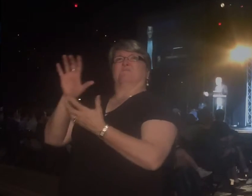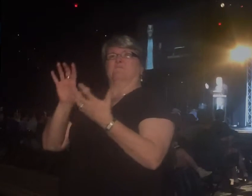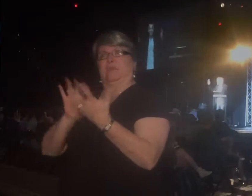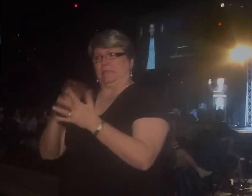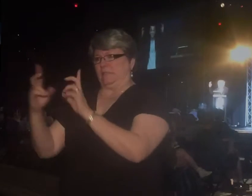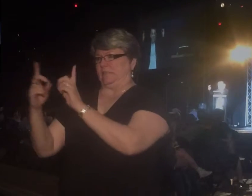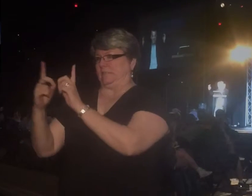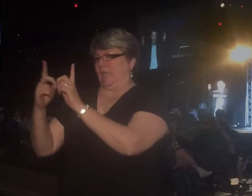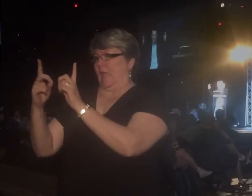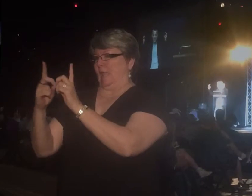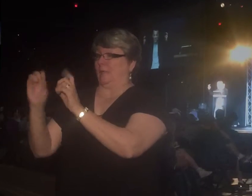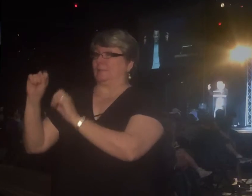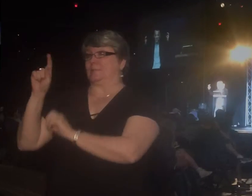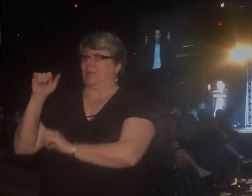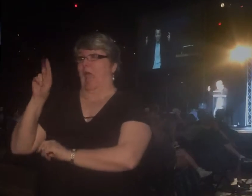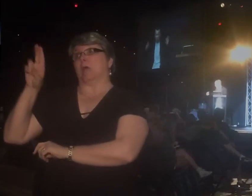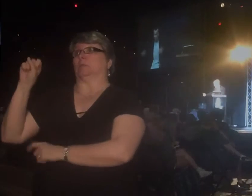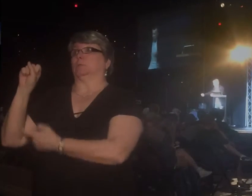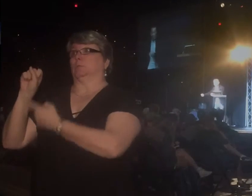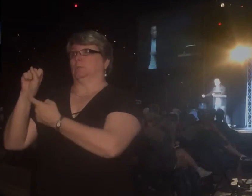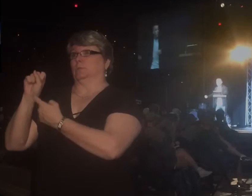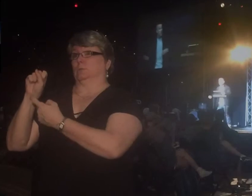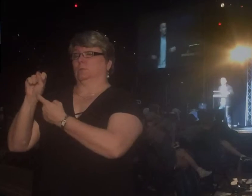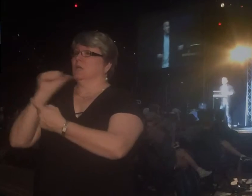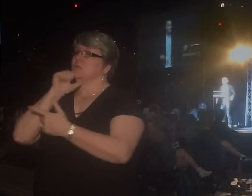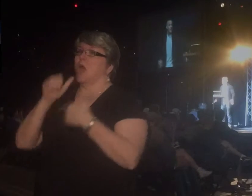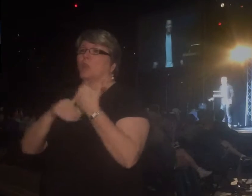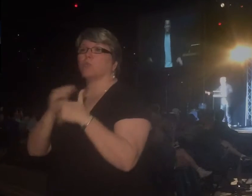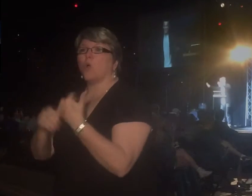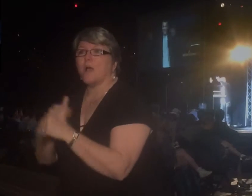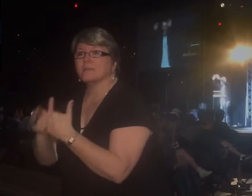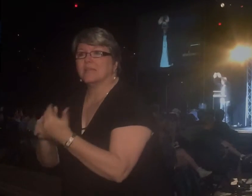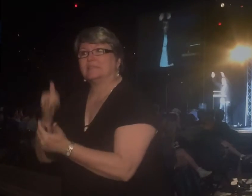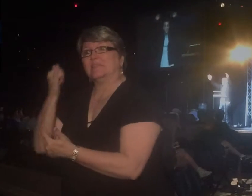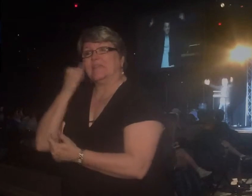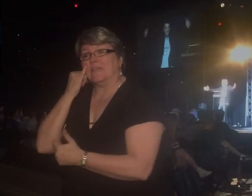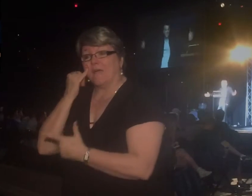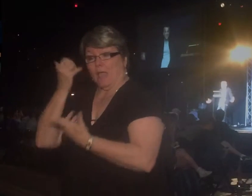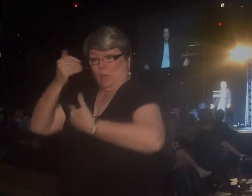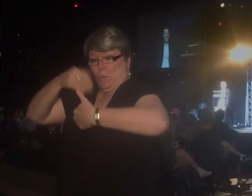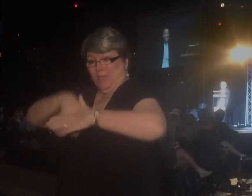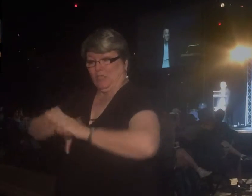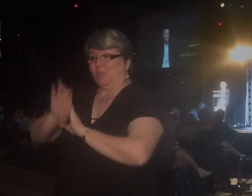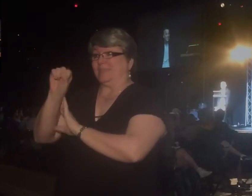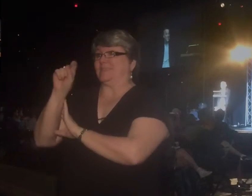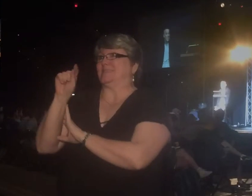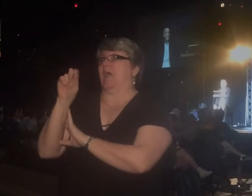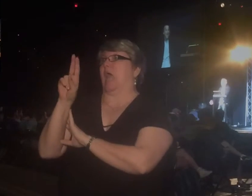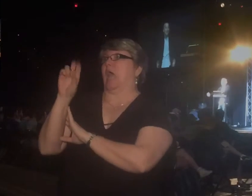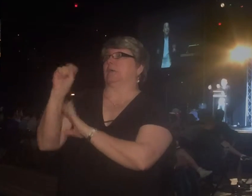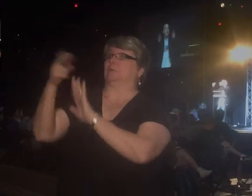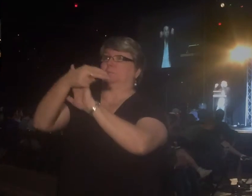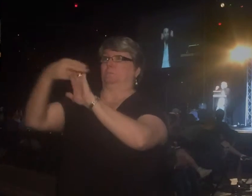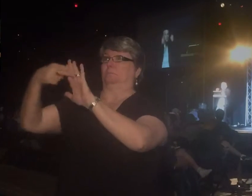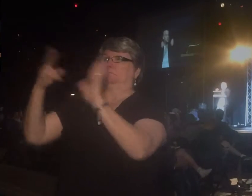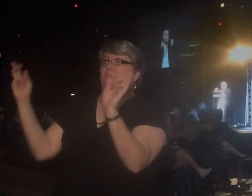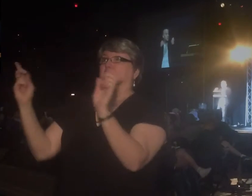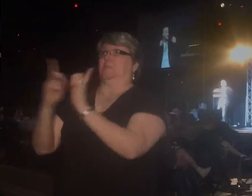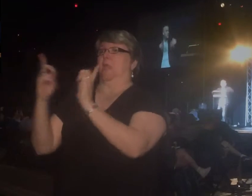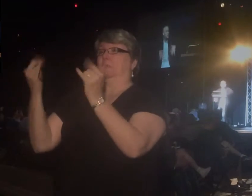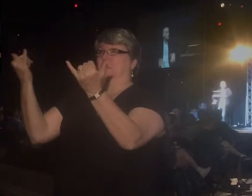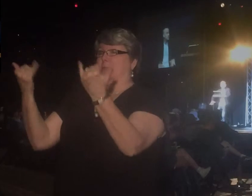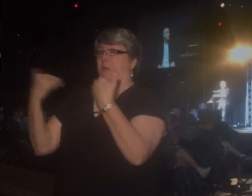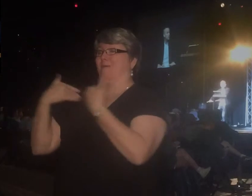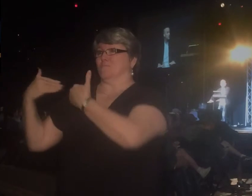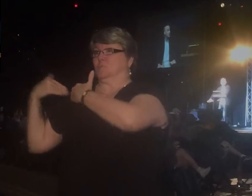get confused. We make dating a status rather than a process. And if I can enter into this status, now